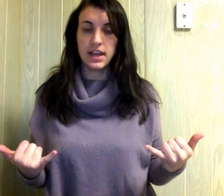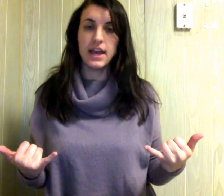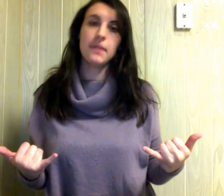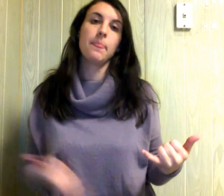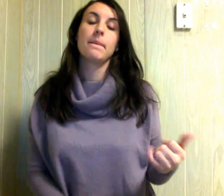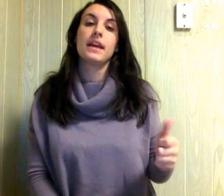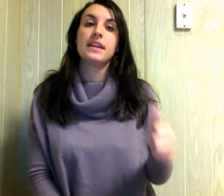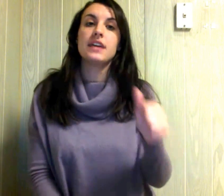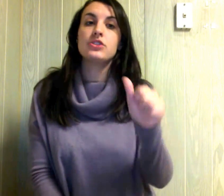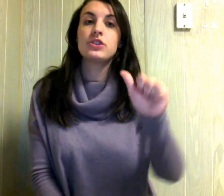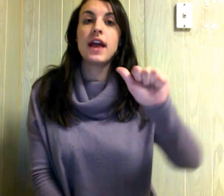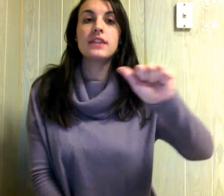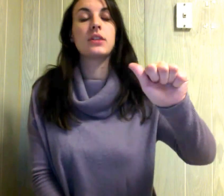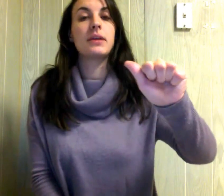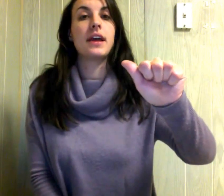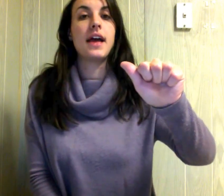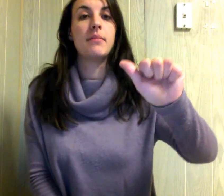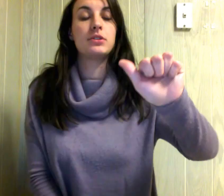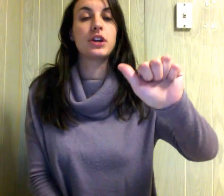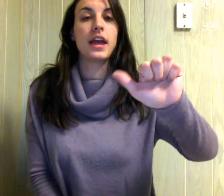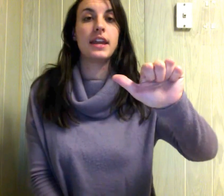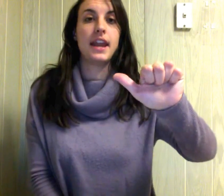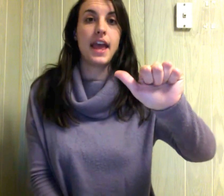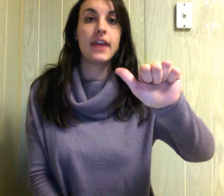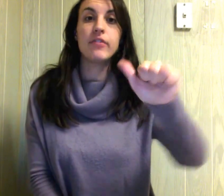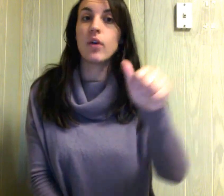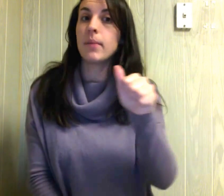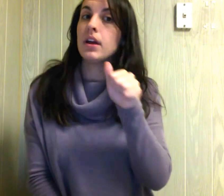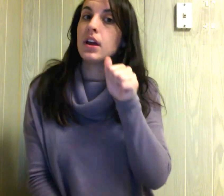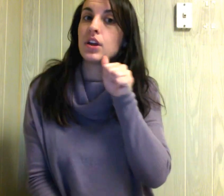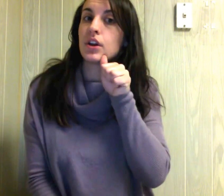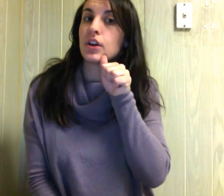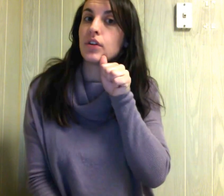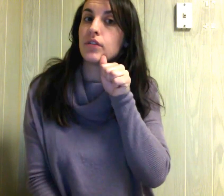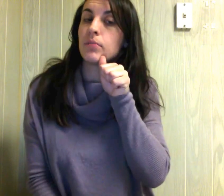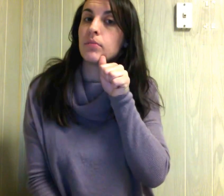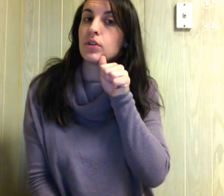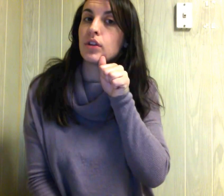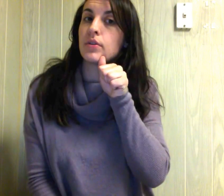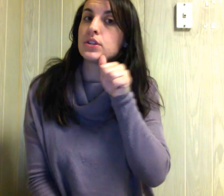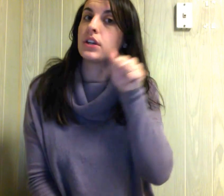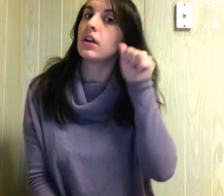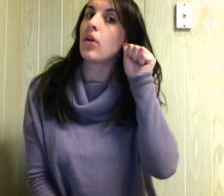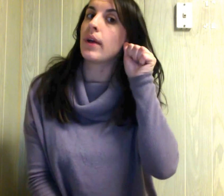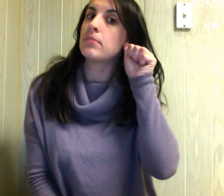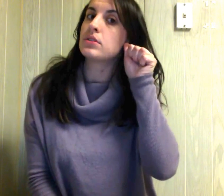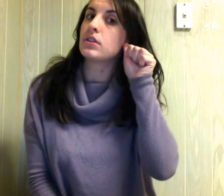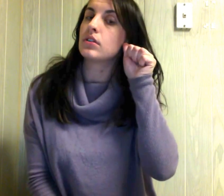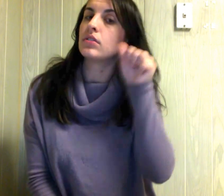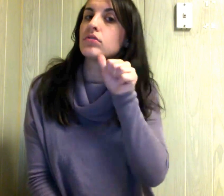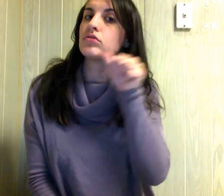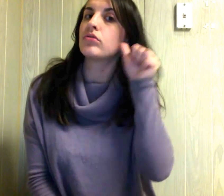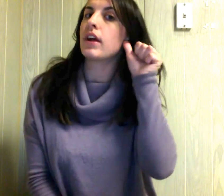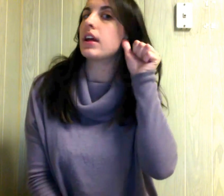Today. Yesterday is going to be, put your hand in an A form. You're going to go from your lower chin all the way up to right to